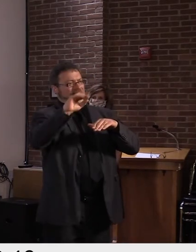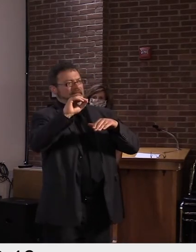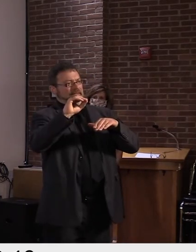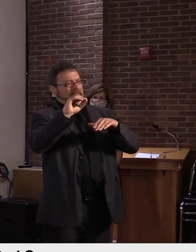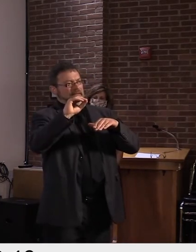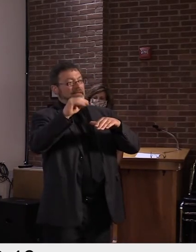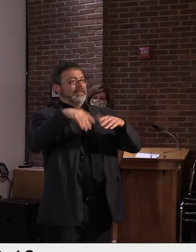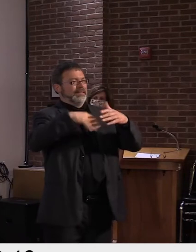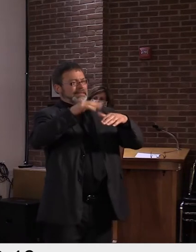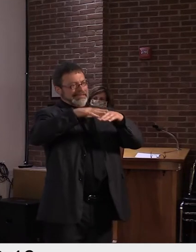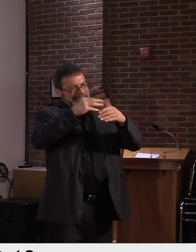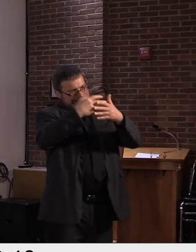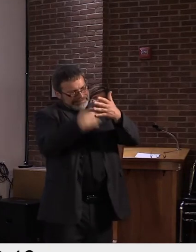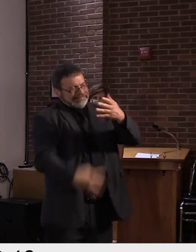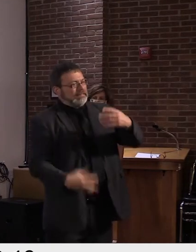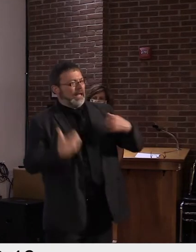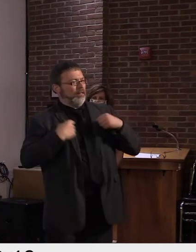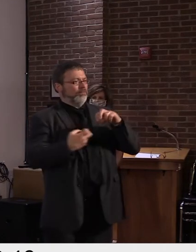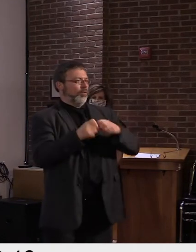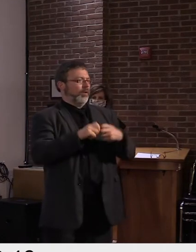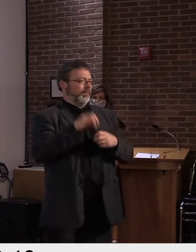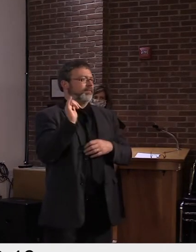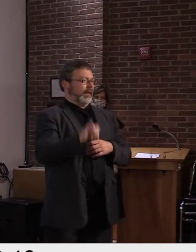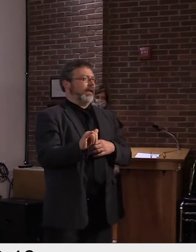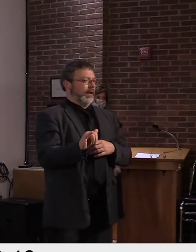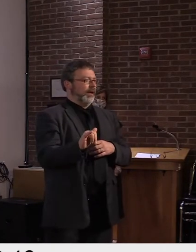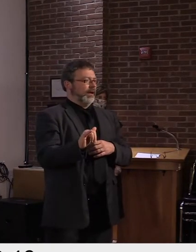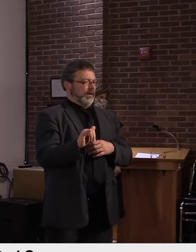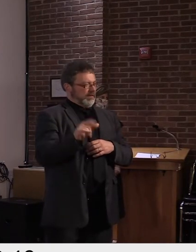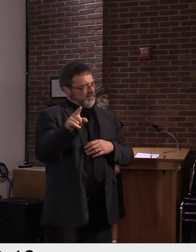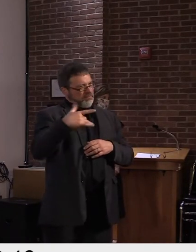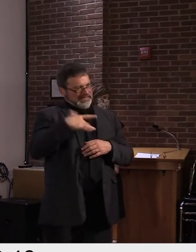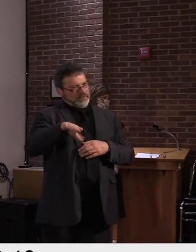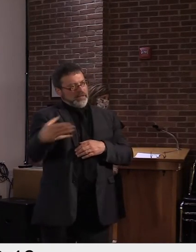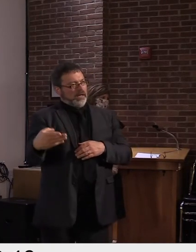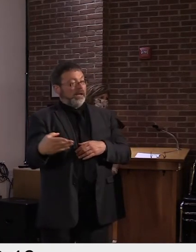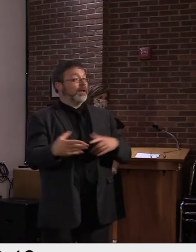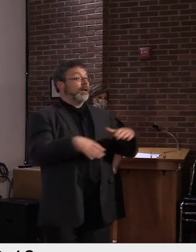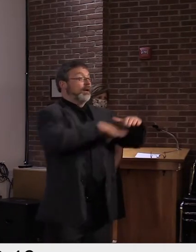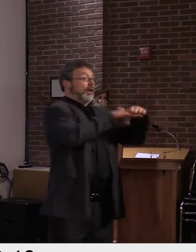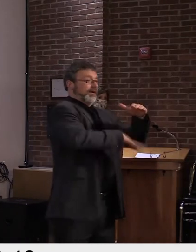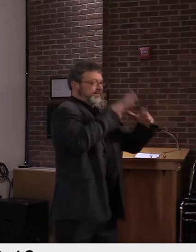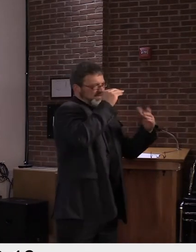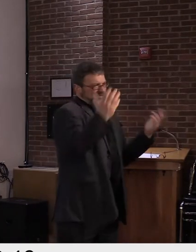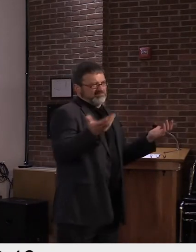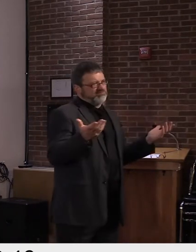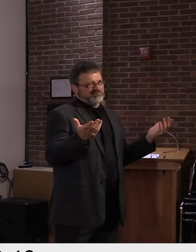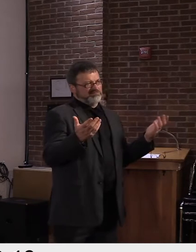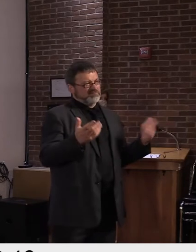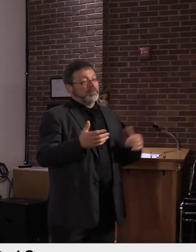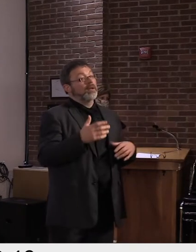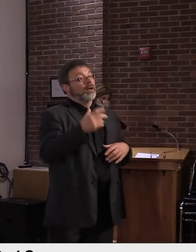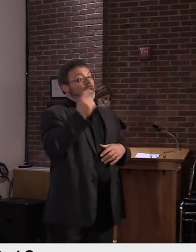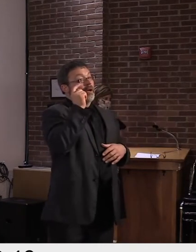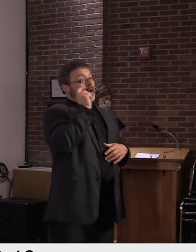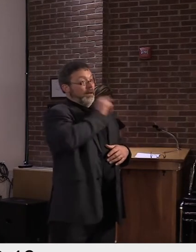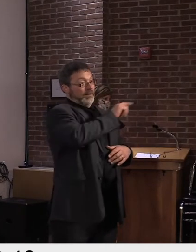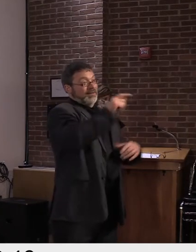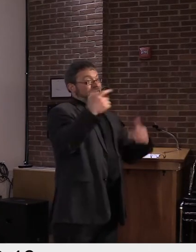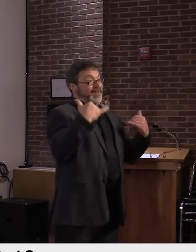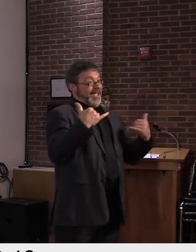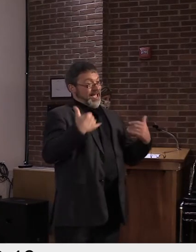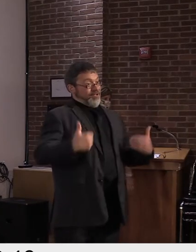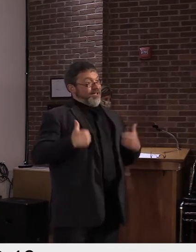obviously much, much older age ranges. So I think it's just more people being infected who were a little